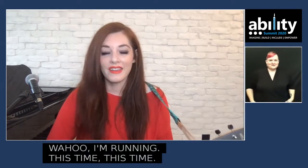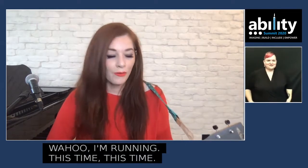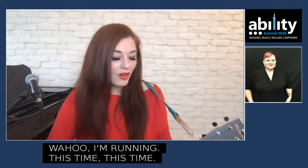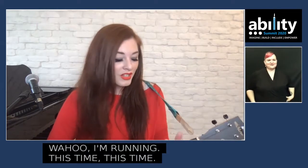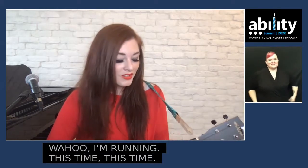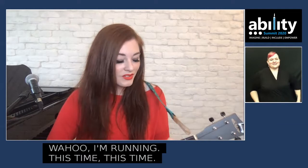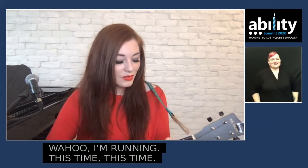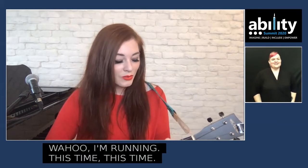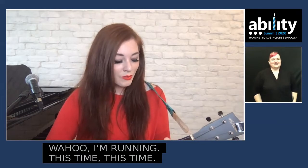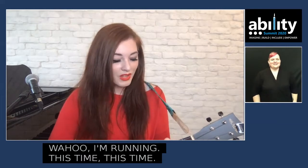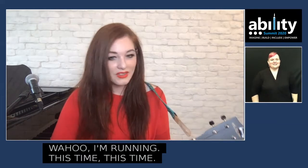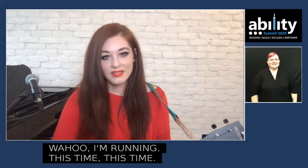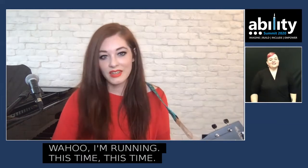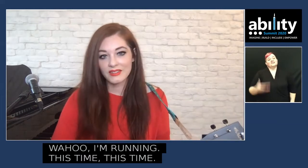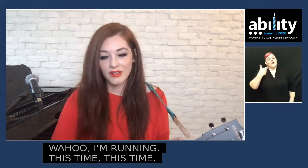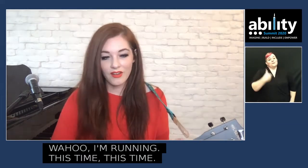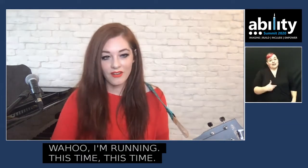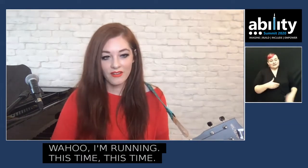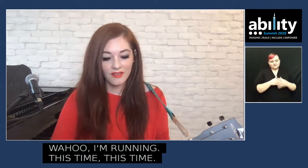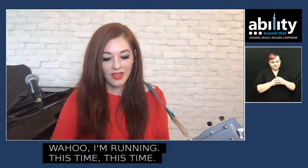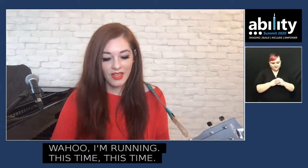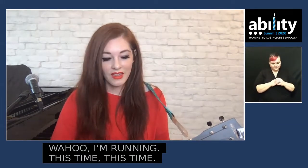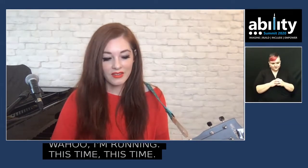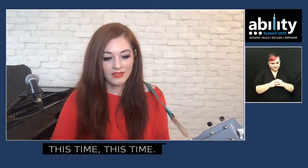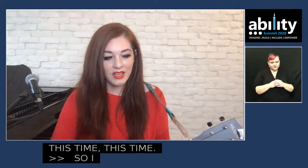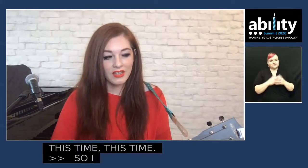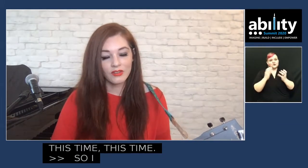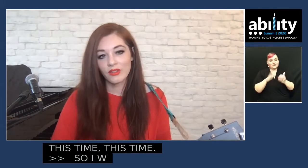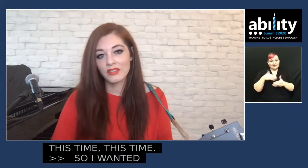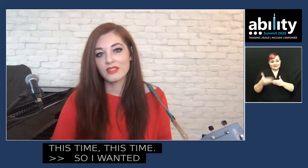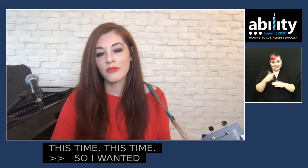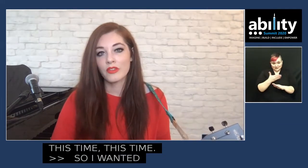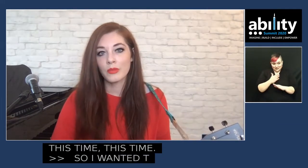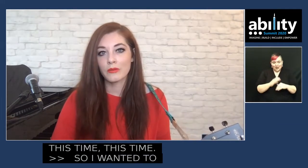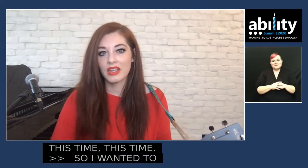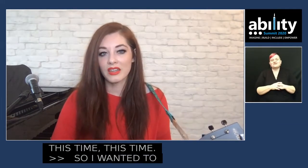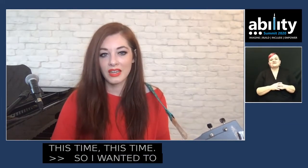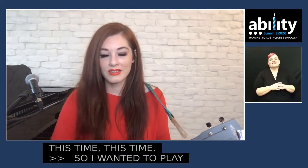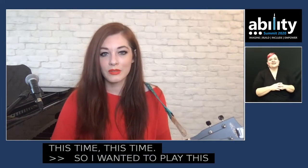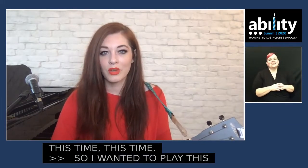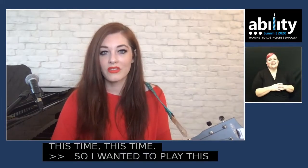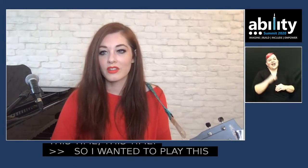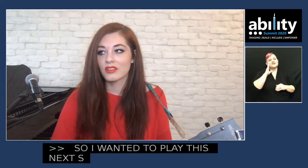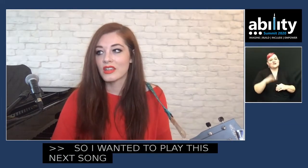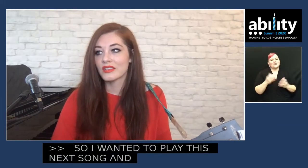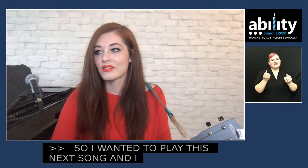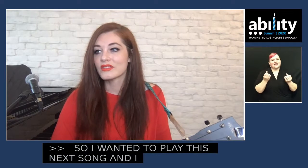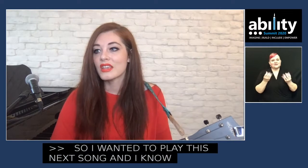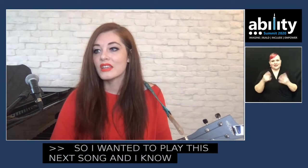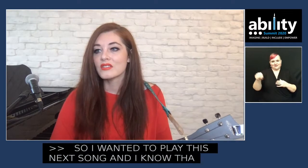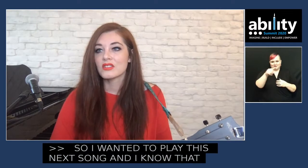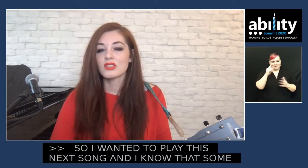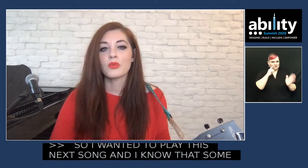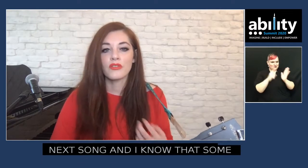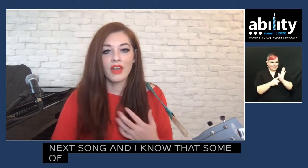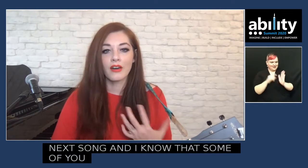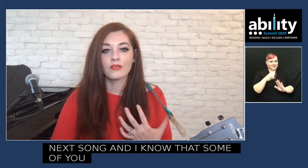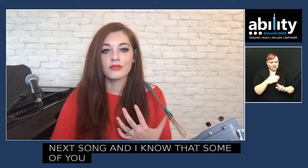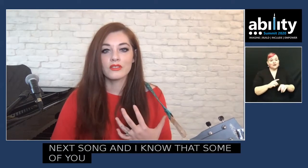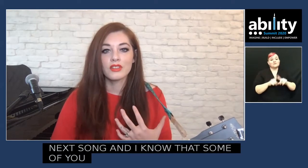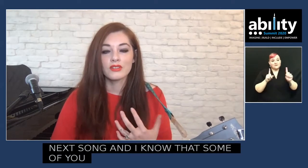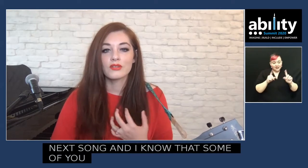So I wanted to play this next song, and I know that some of you might recognize it, but there is such